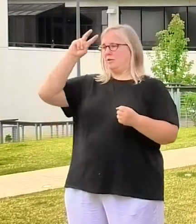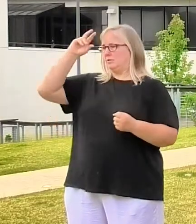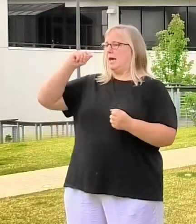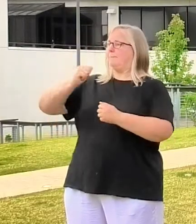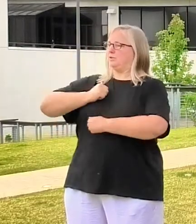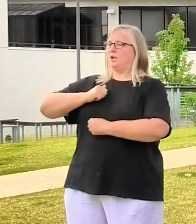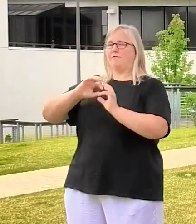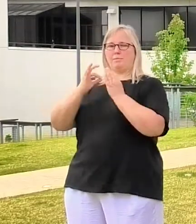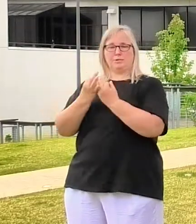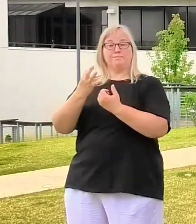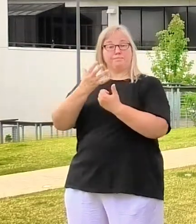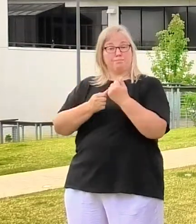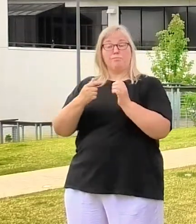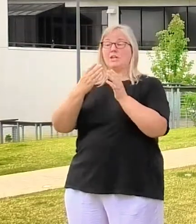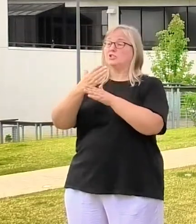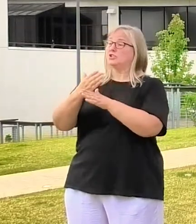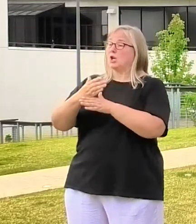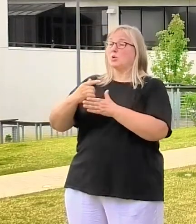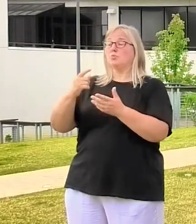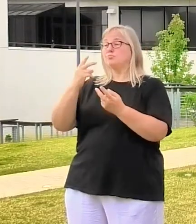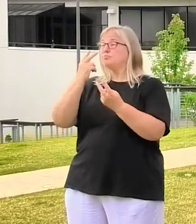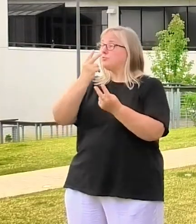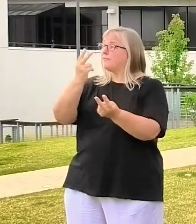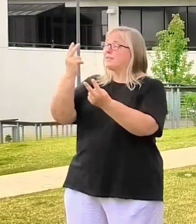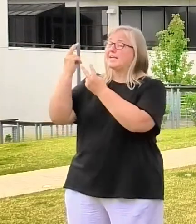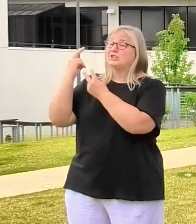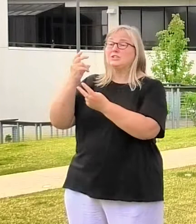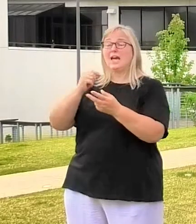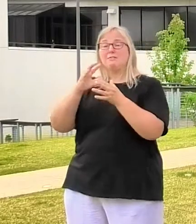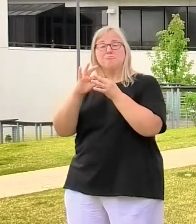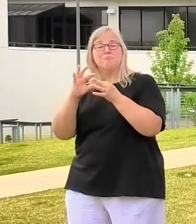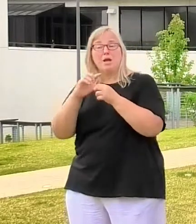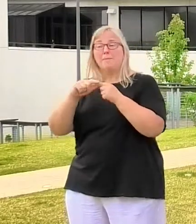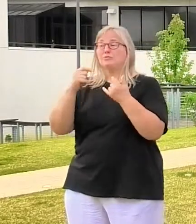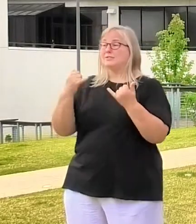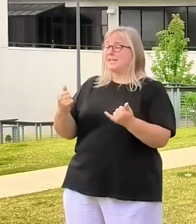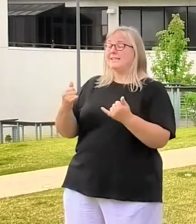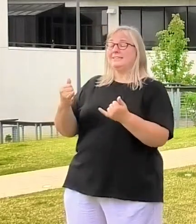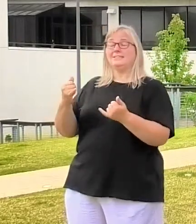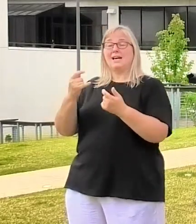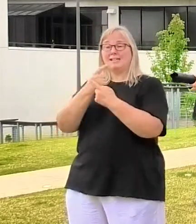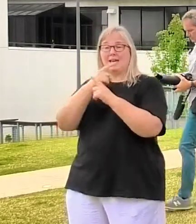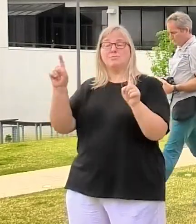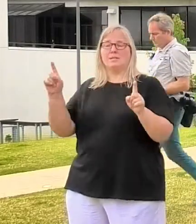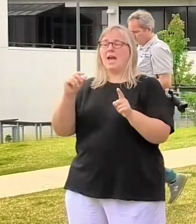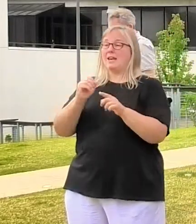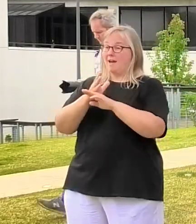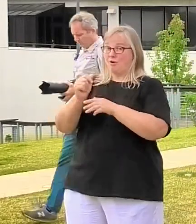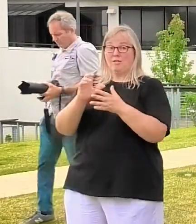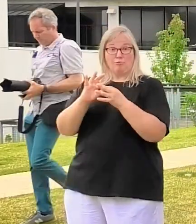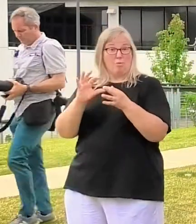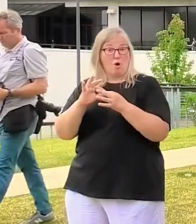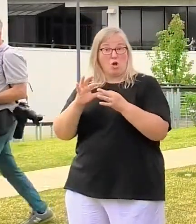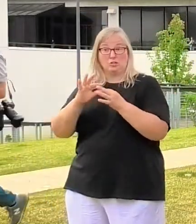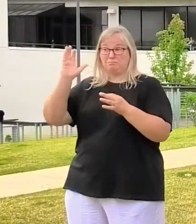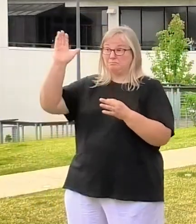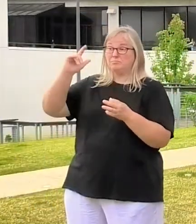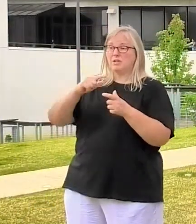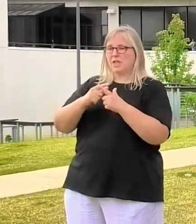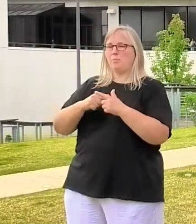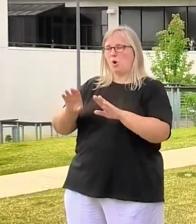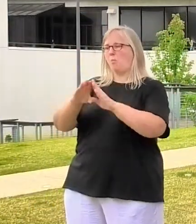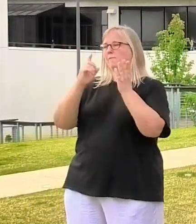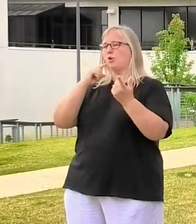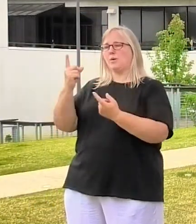share reflections and details on today's historic announcement, and following the remarks, we'll be happy to entertain any questions you may have.